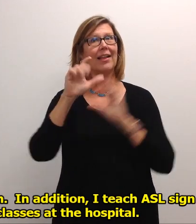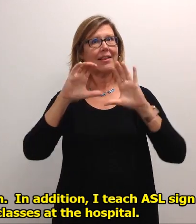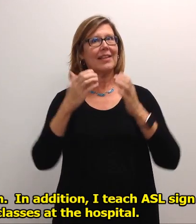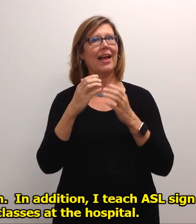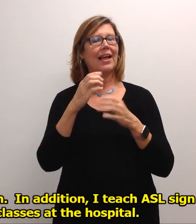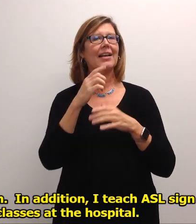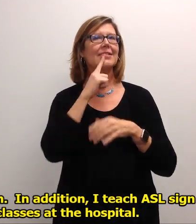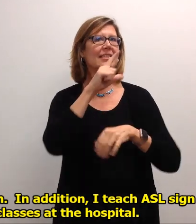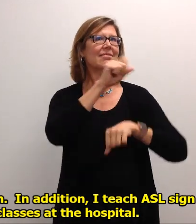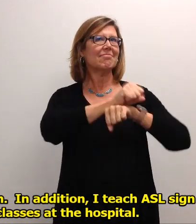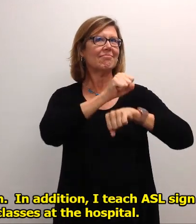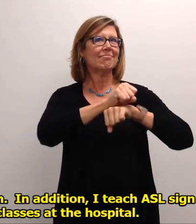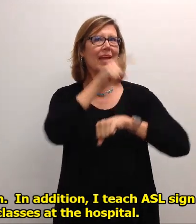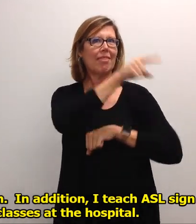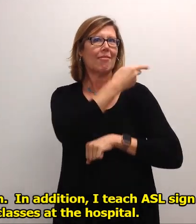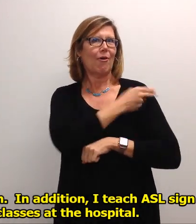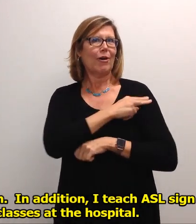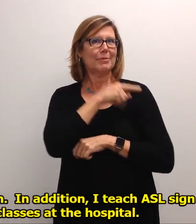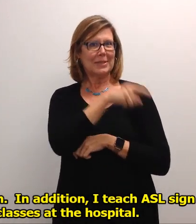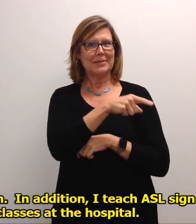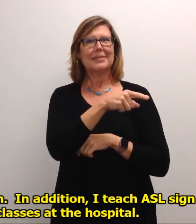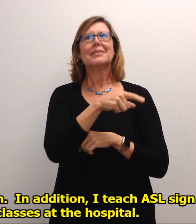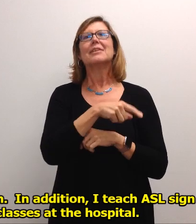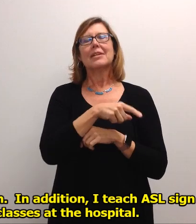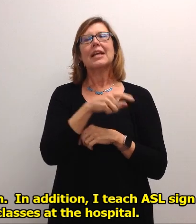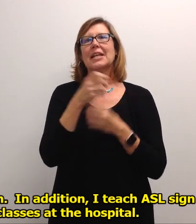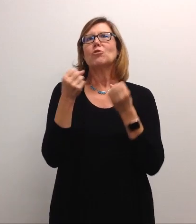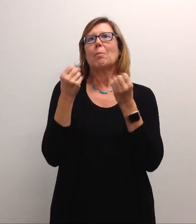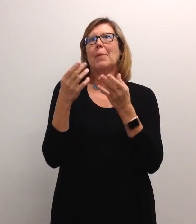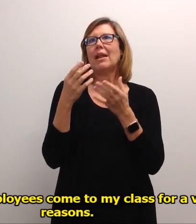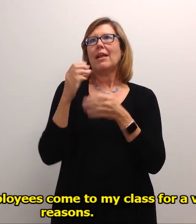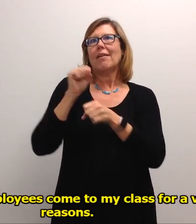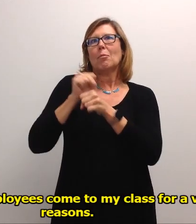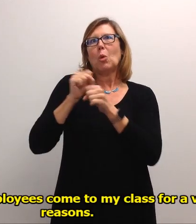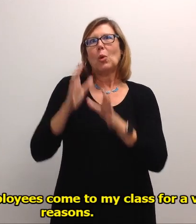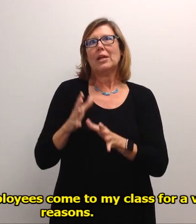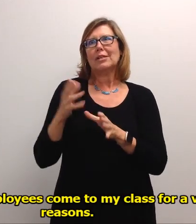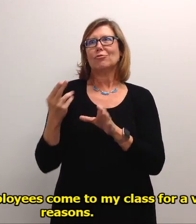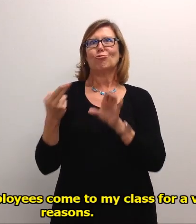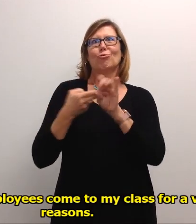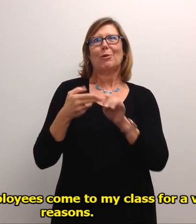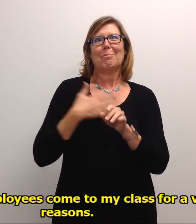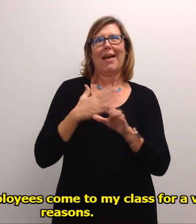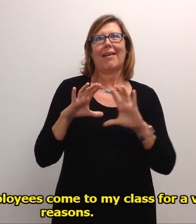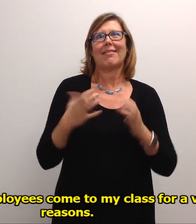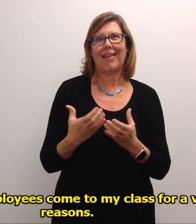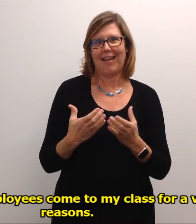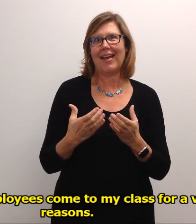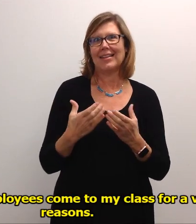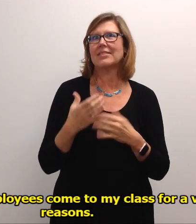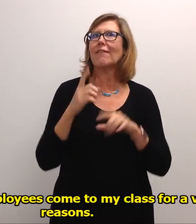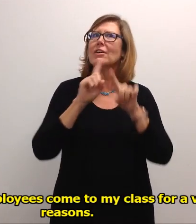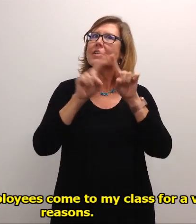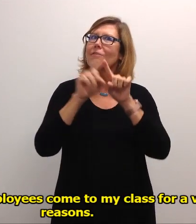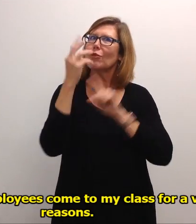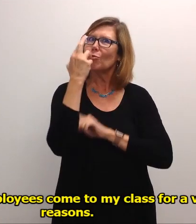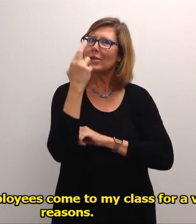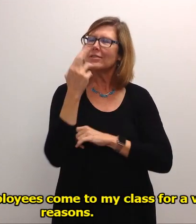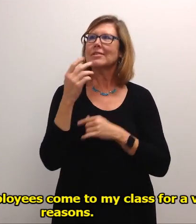ASL, sign language classes, at the hospital. So a lot of the employees come to my class for